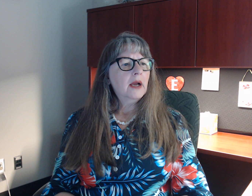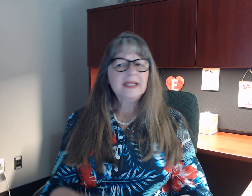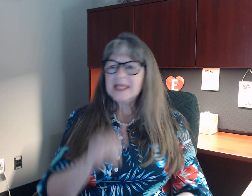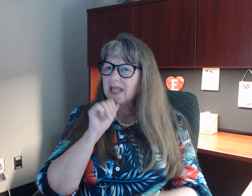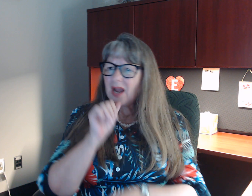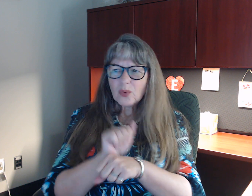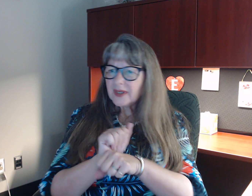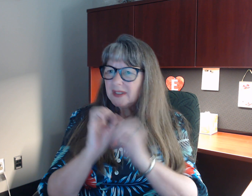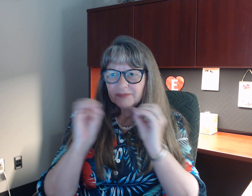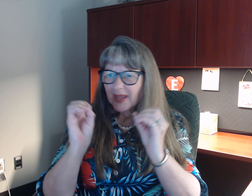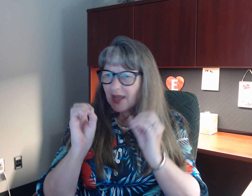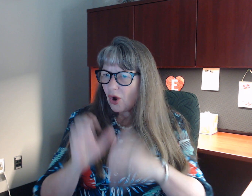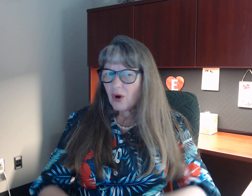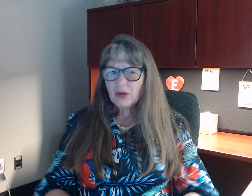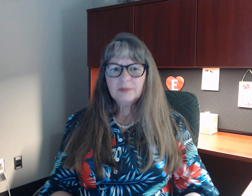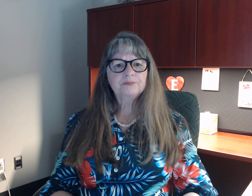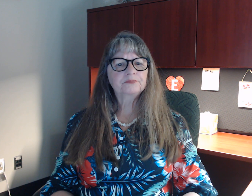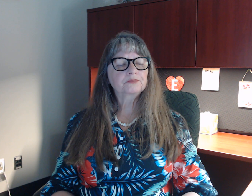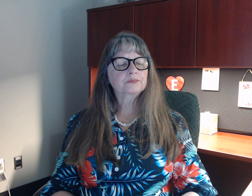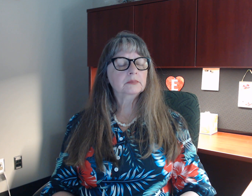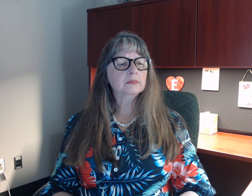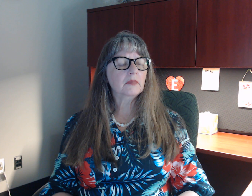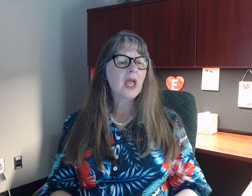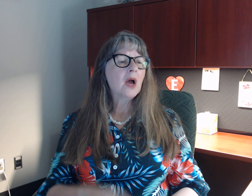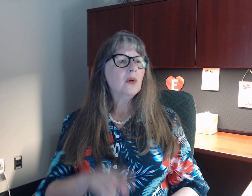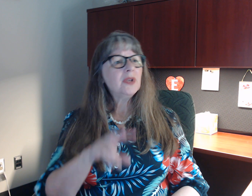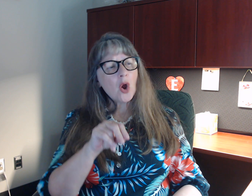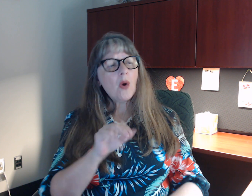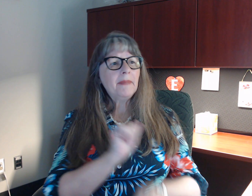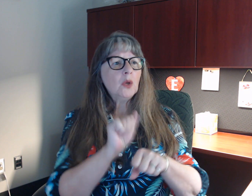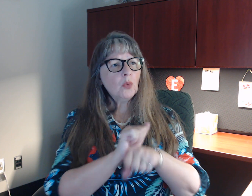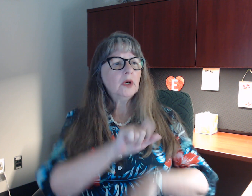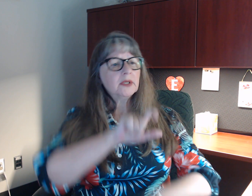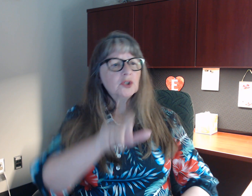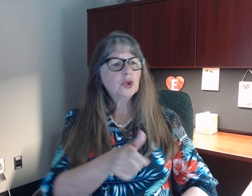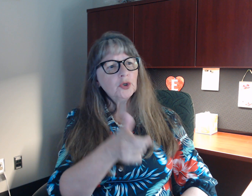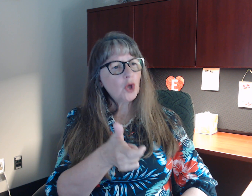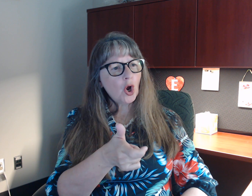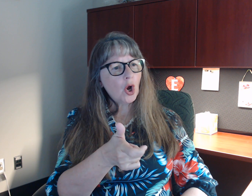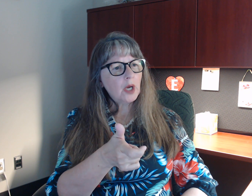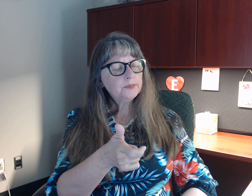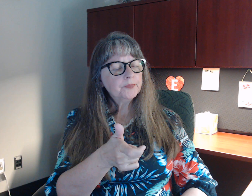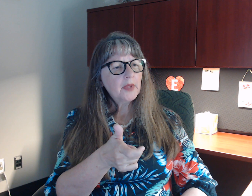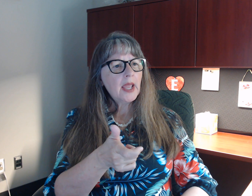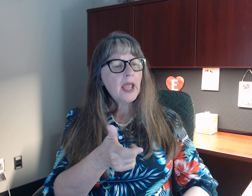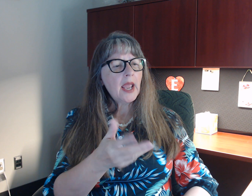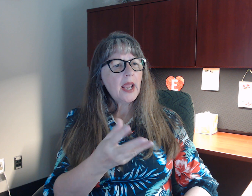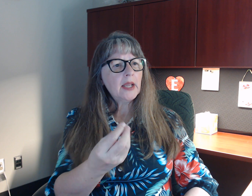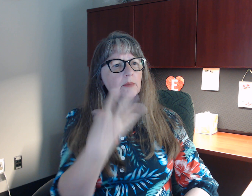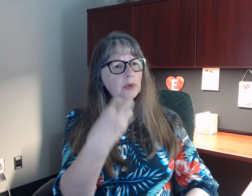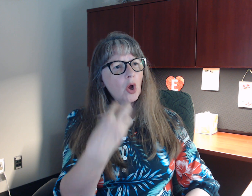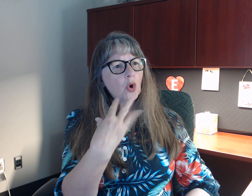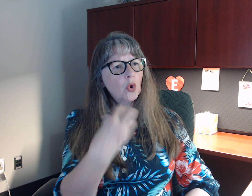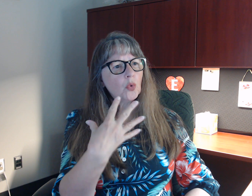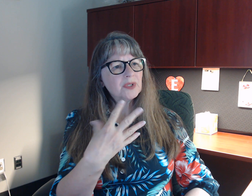Is it not working at all? No, I mean it works. I turn it on and it blows, but